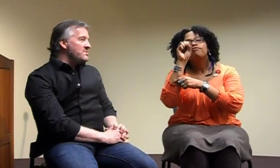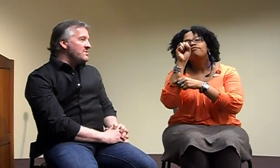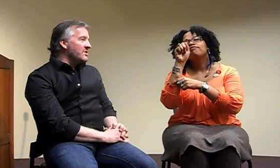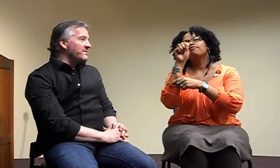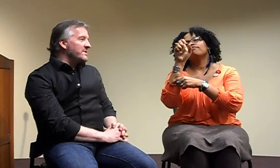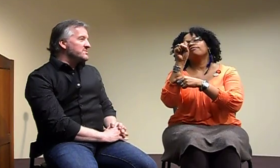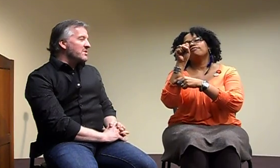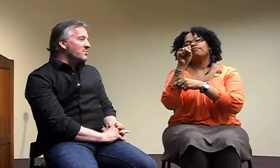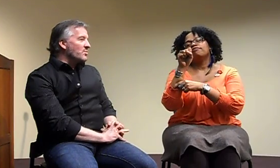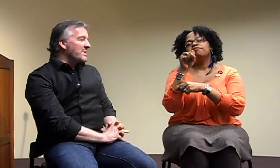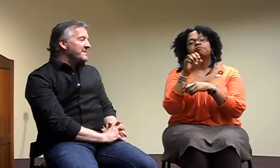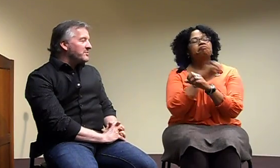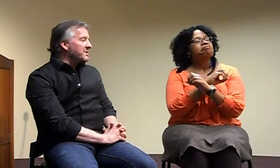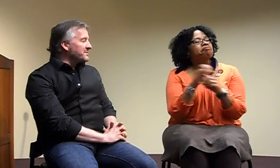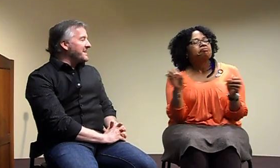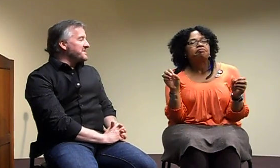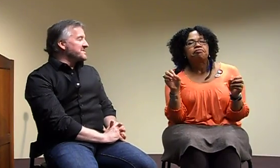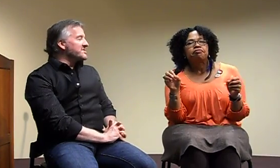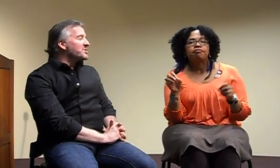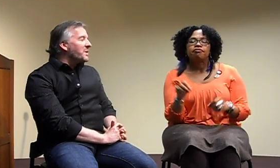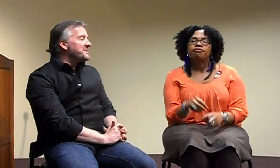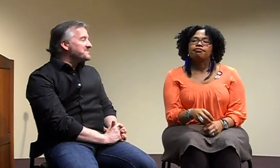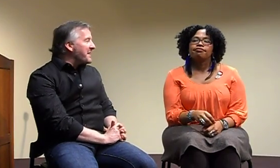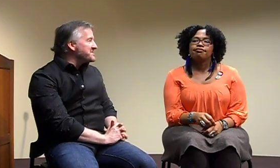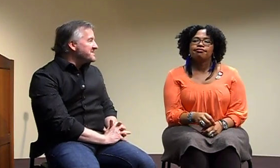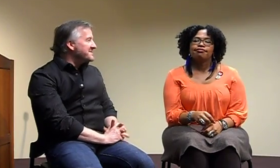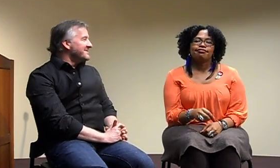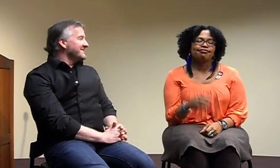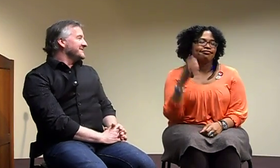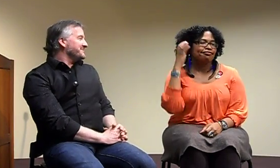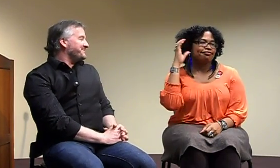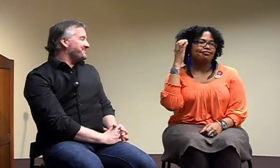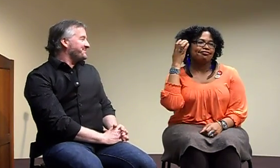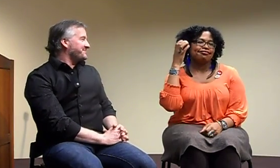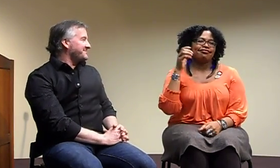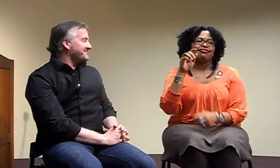None of which were, I think, what the radio station quite expected.